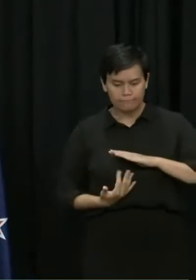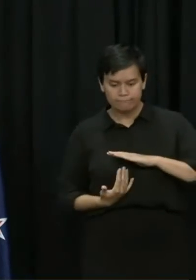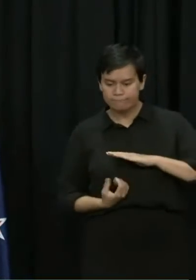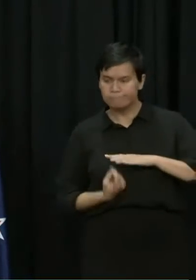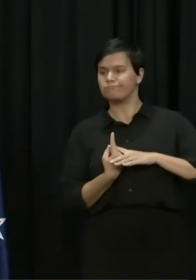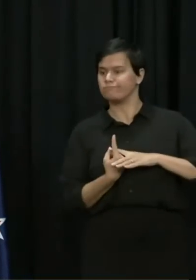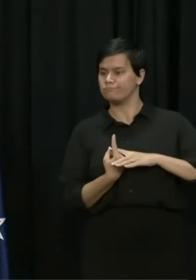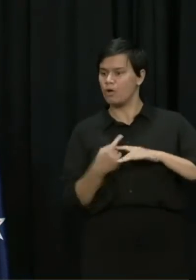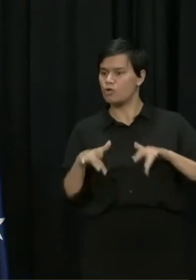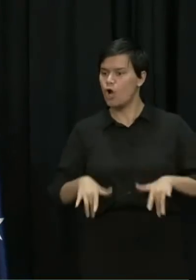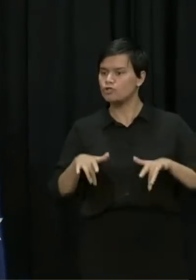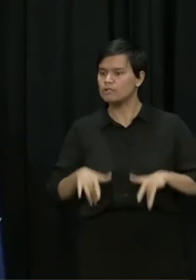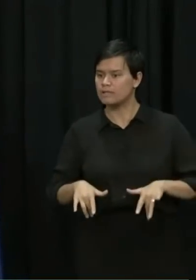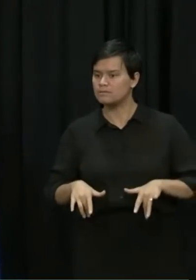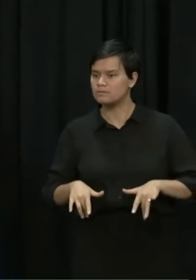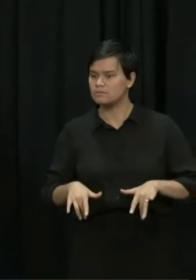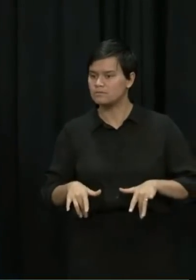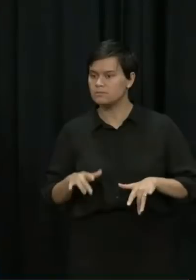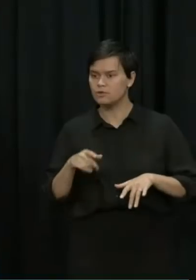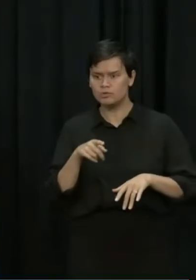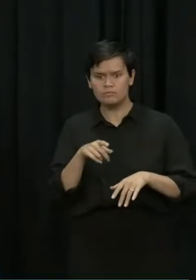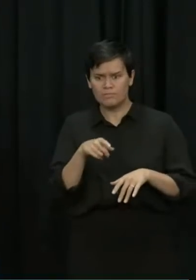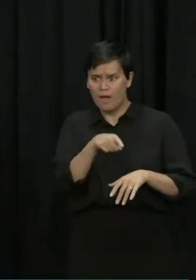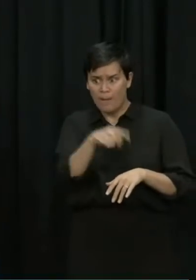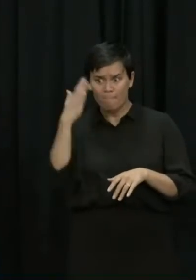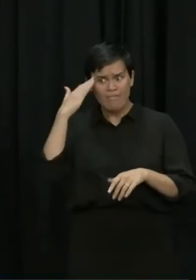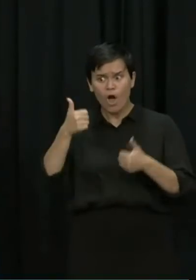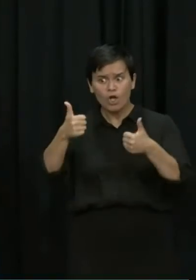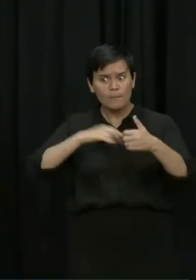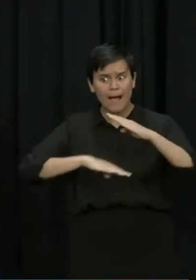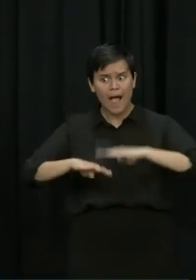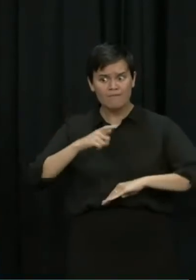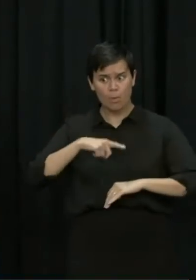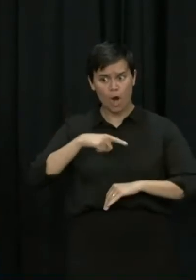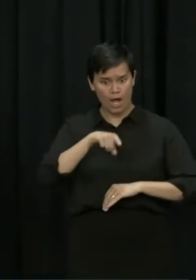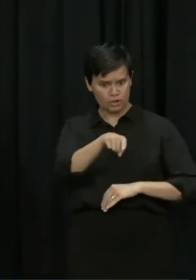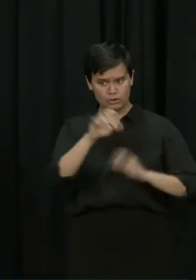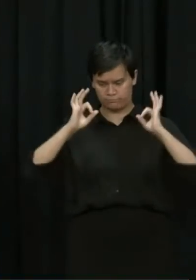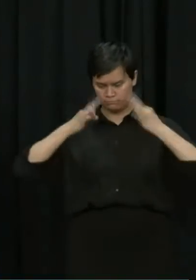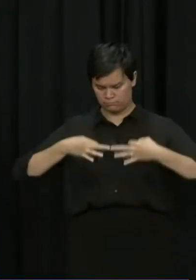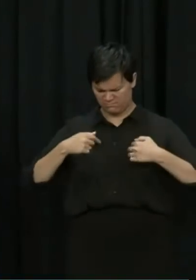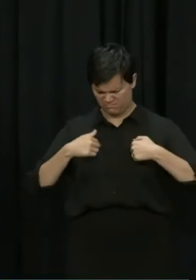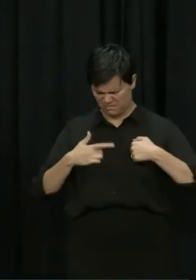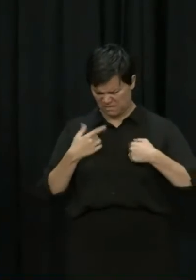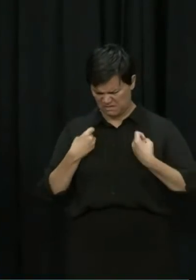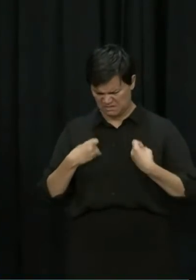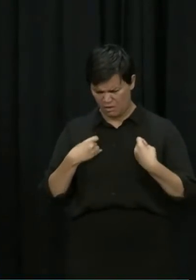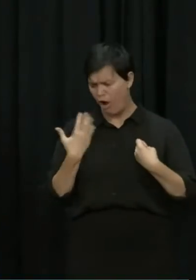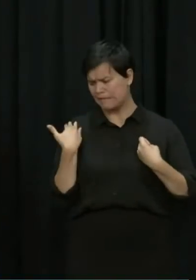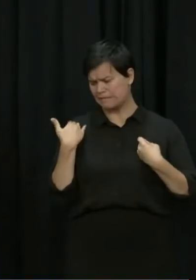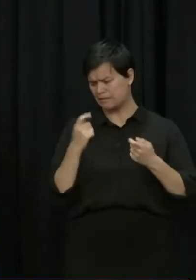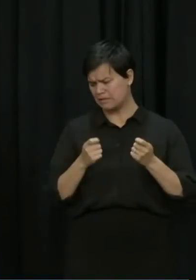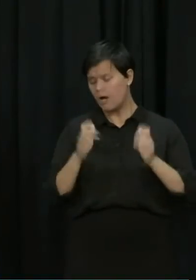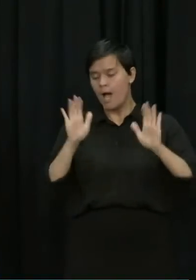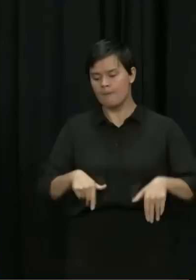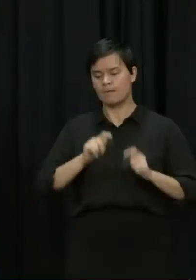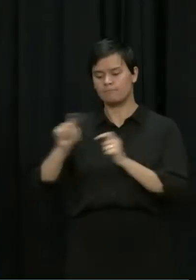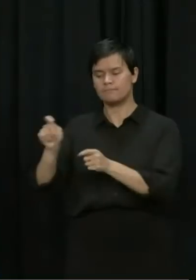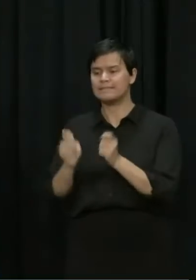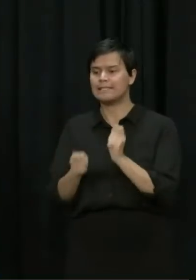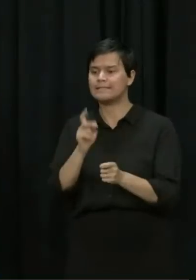this person did, as soon as they experienced symptoms, they were tested. Could have provided you with some extra reassurance though in making today's